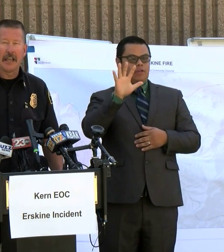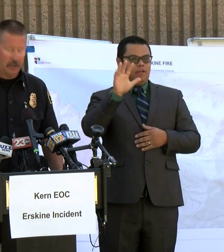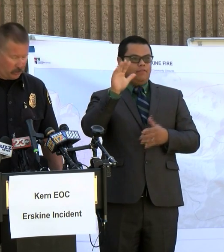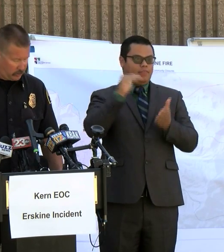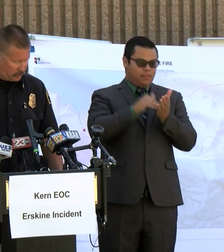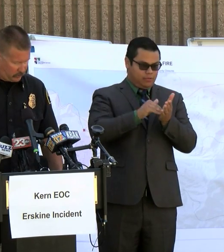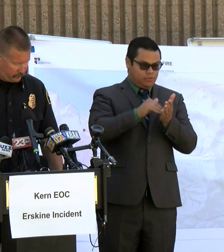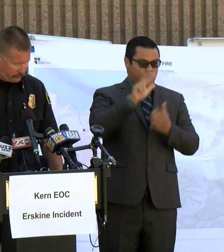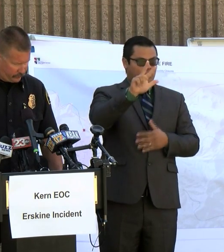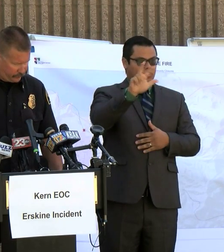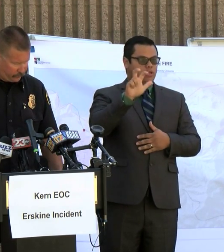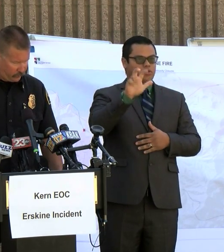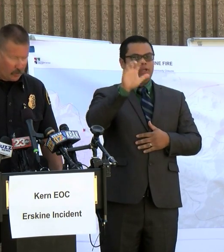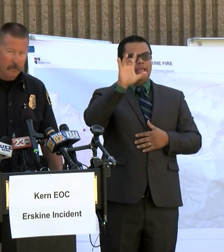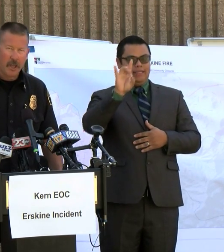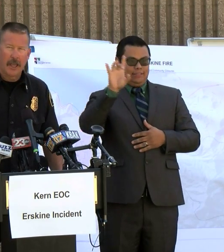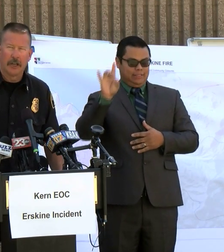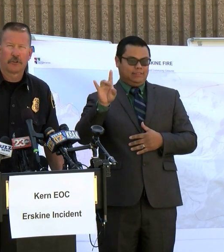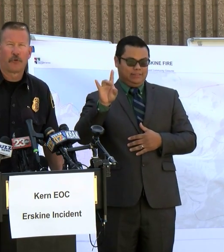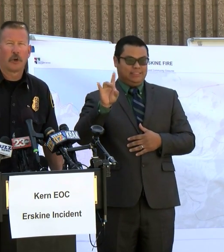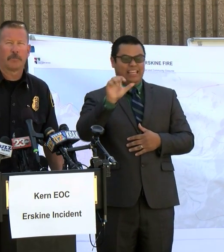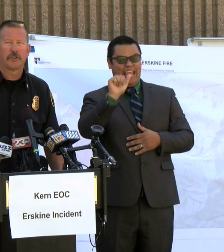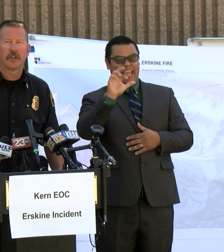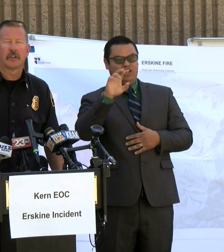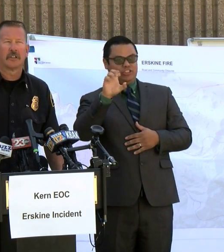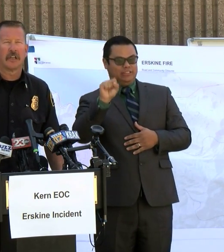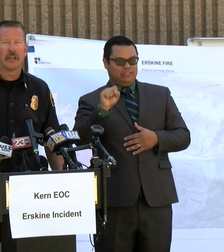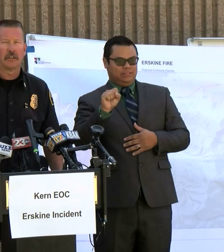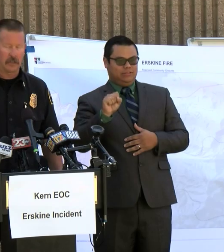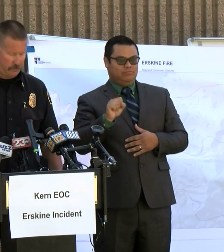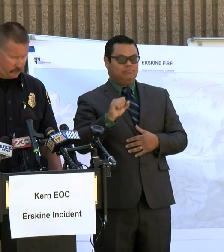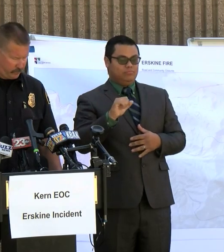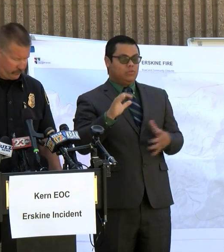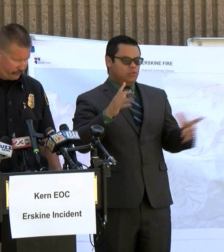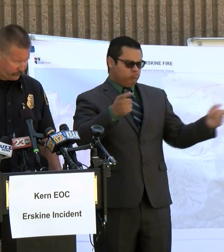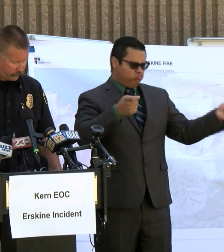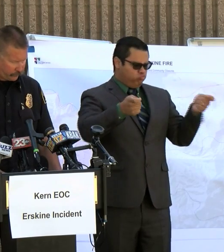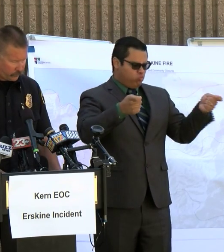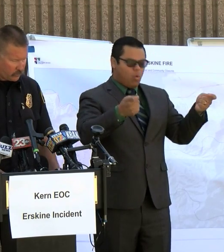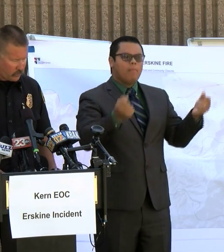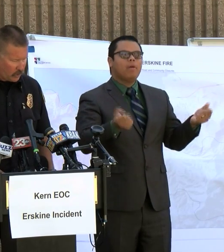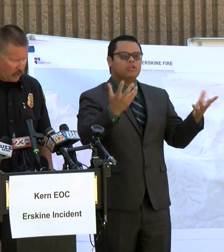45,388 acres, and it's 40% contained.